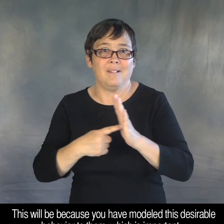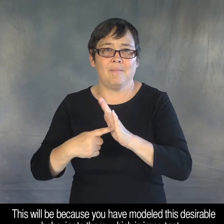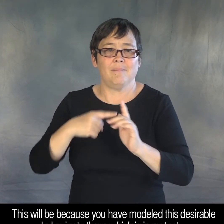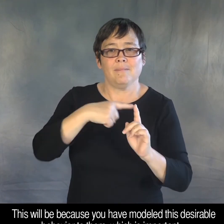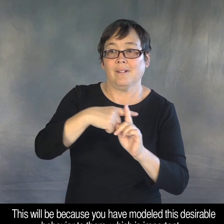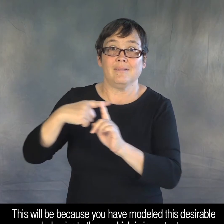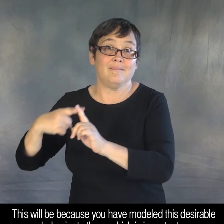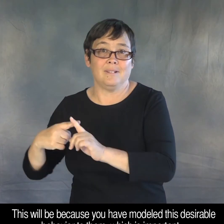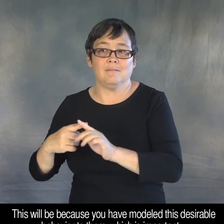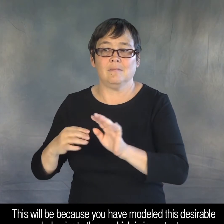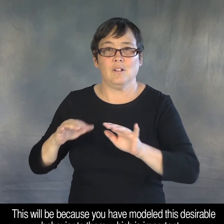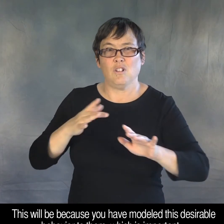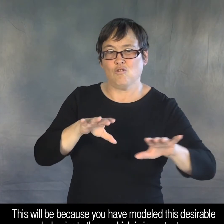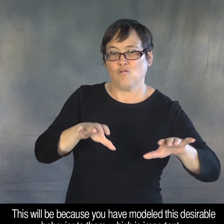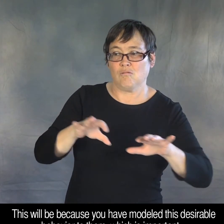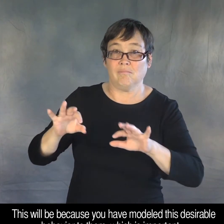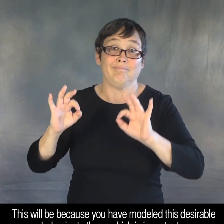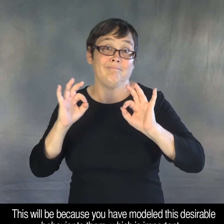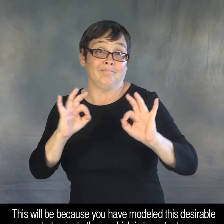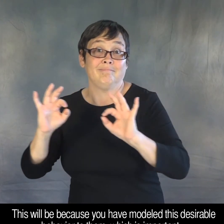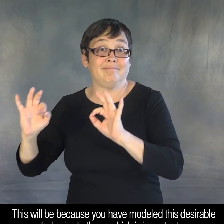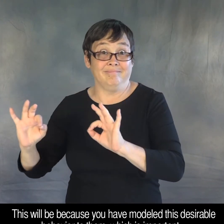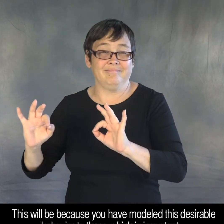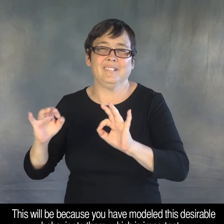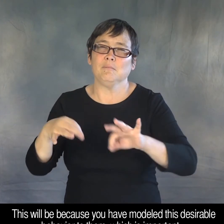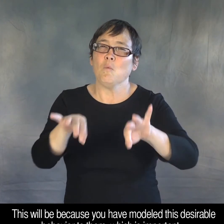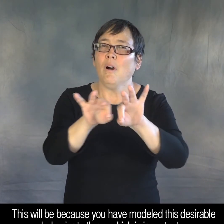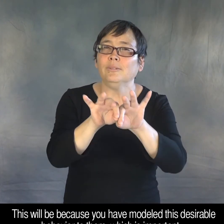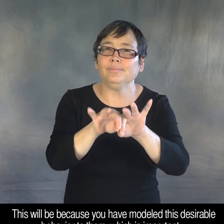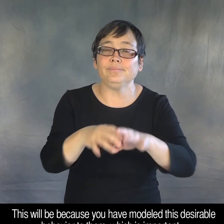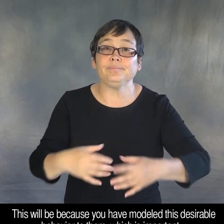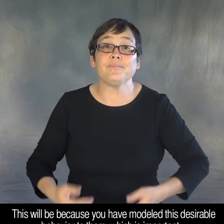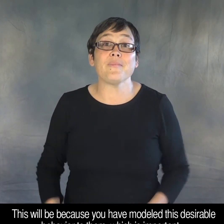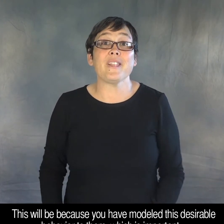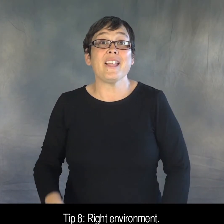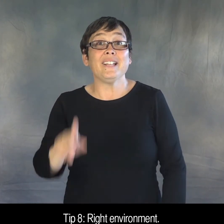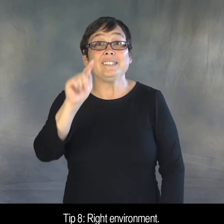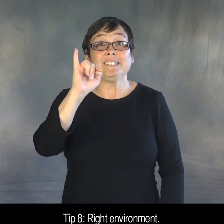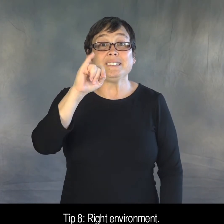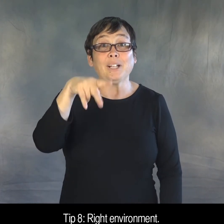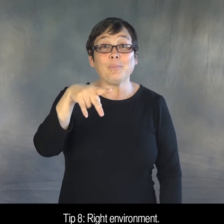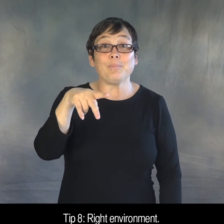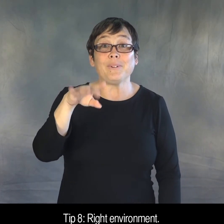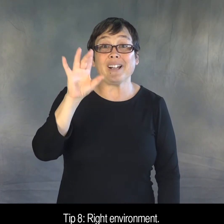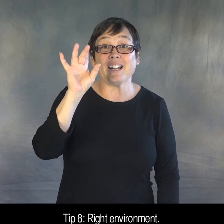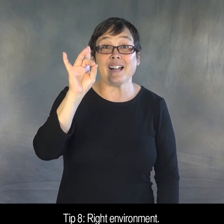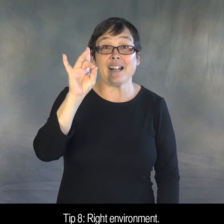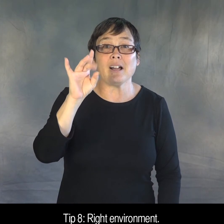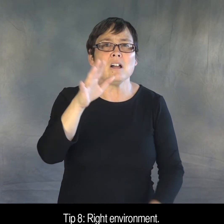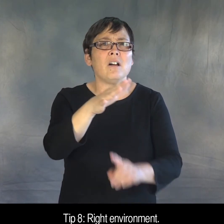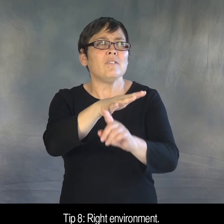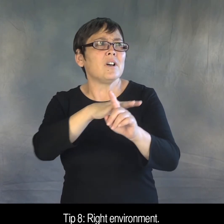desirable behavior to them. Leading by example is important. Tip 8. Right